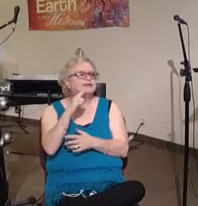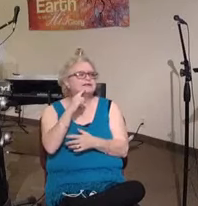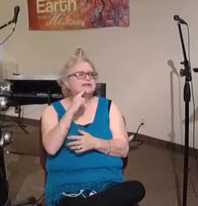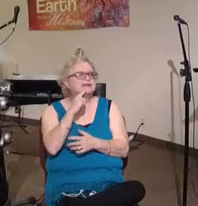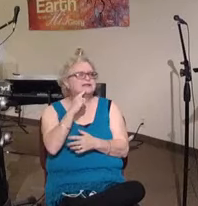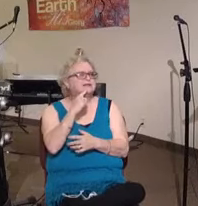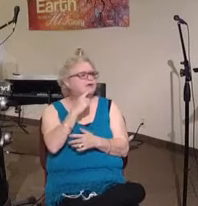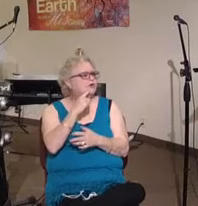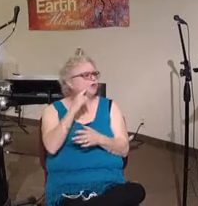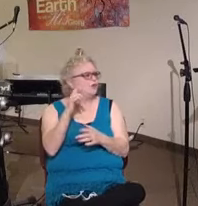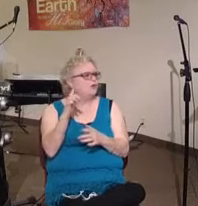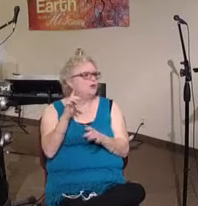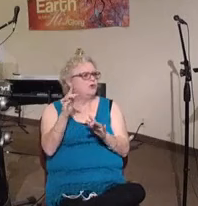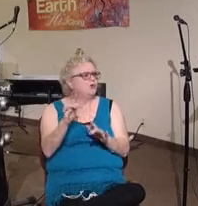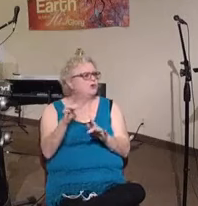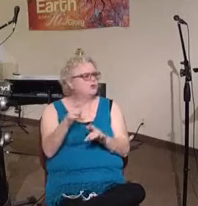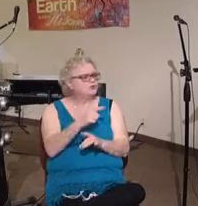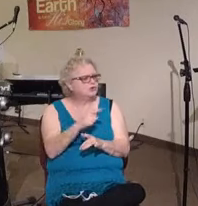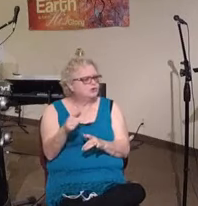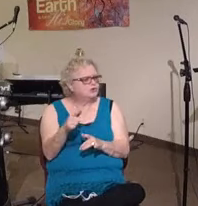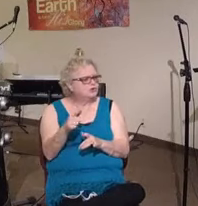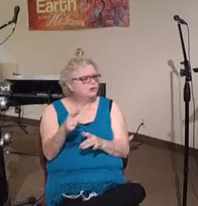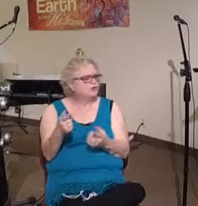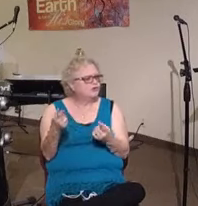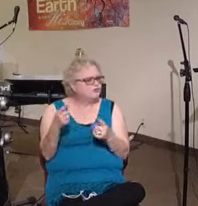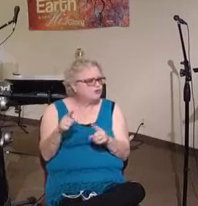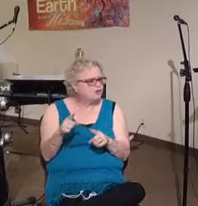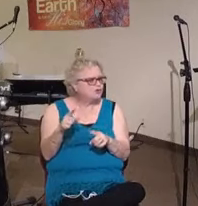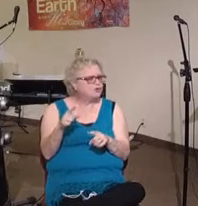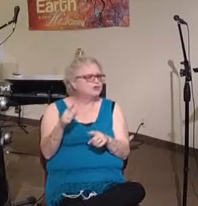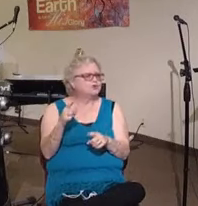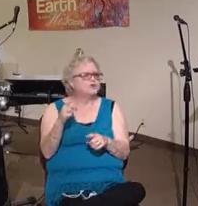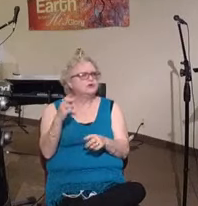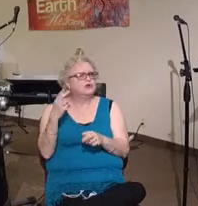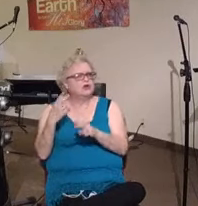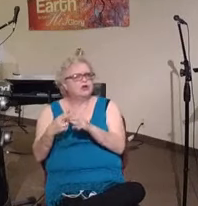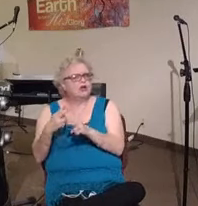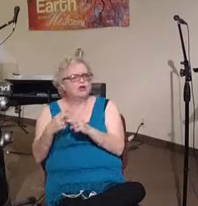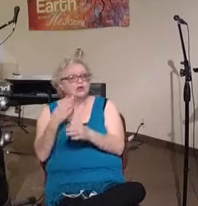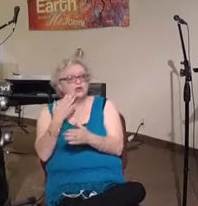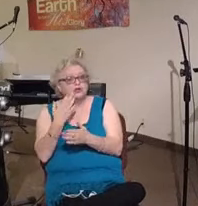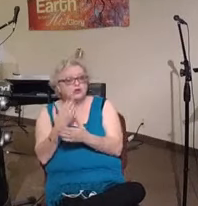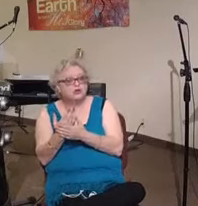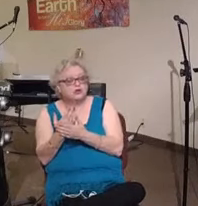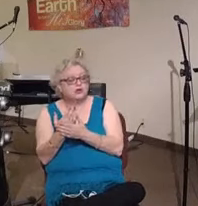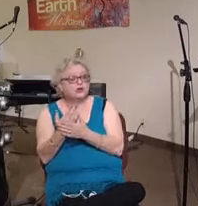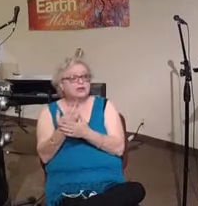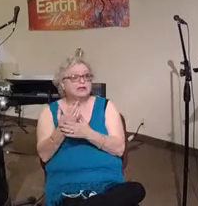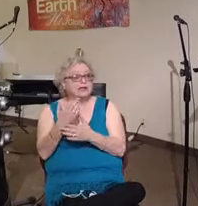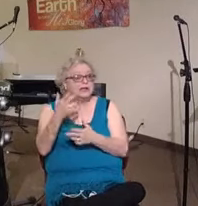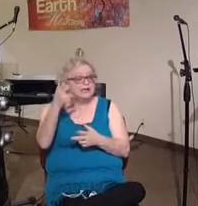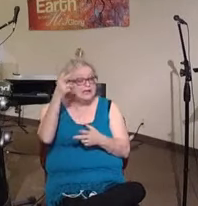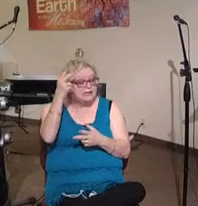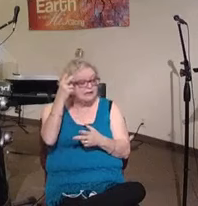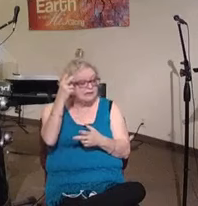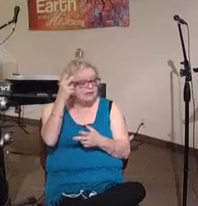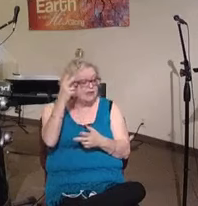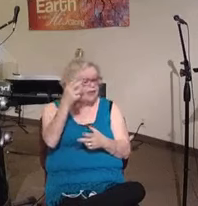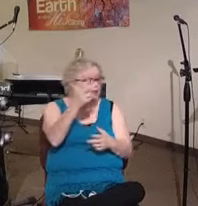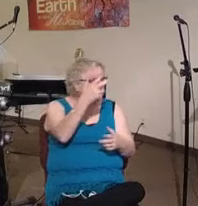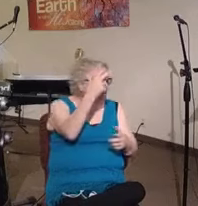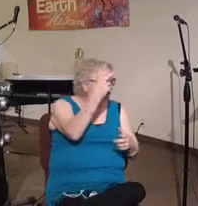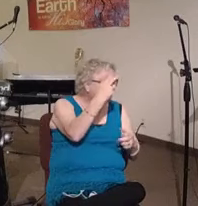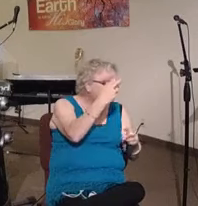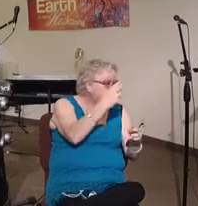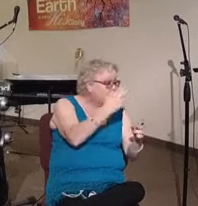says, woe to you. When you start calling good evil and evil good, I